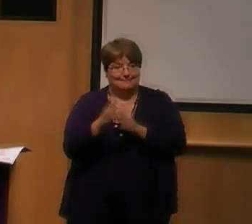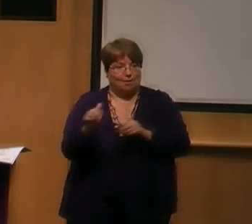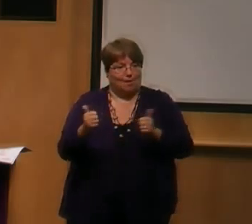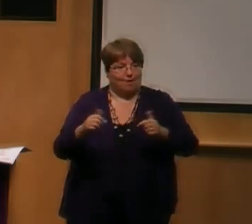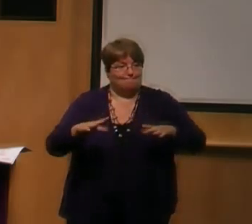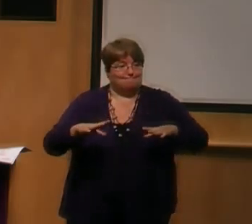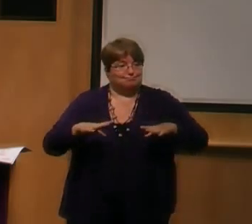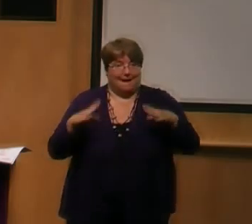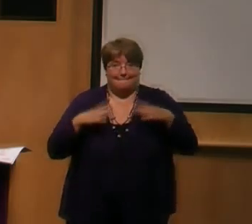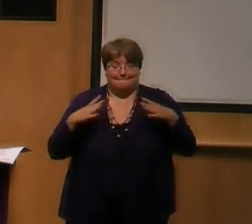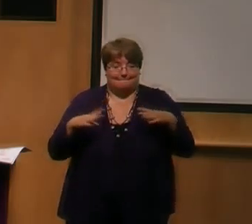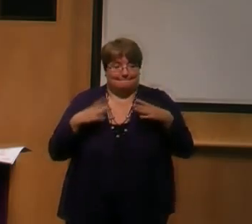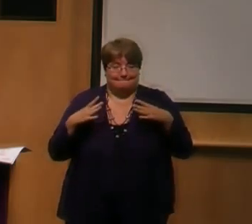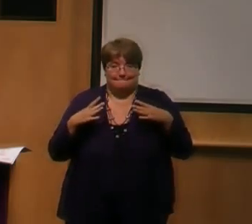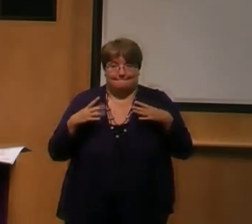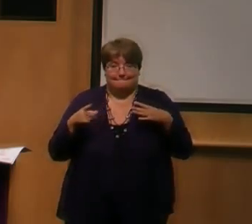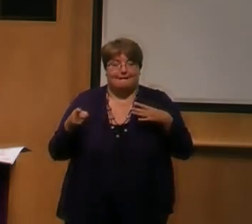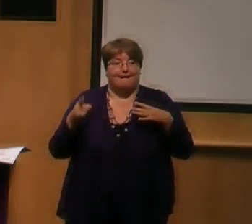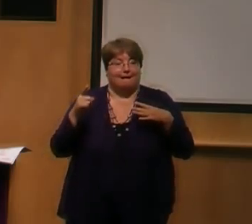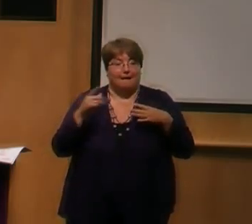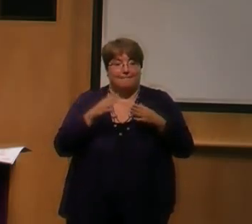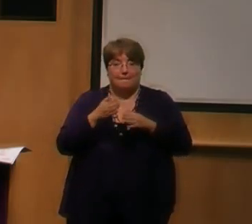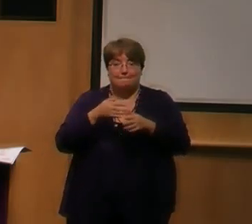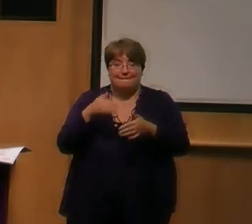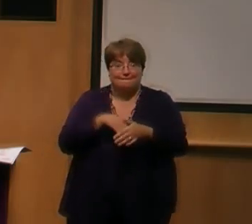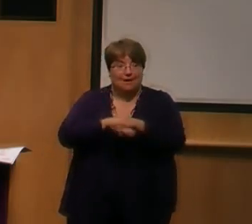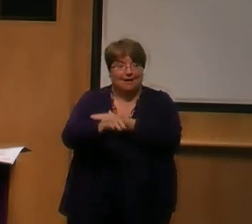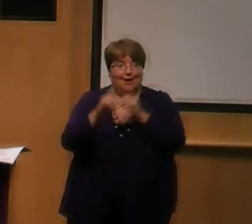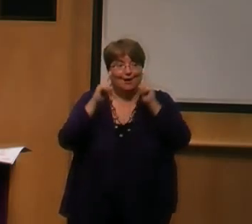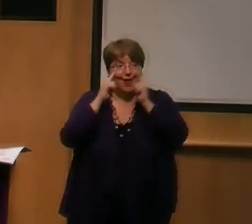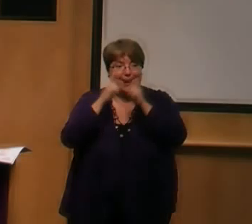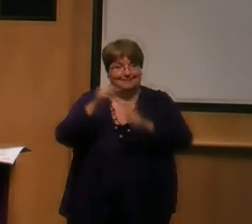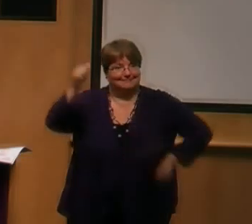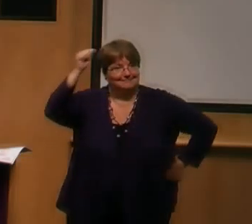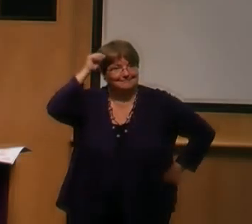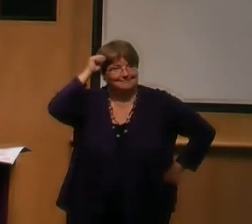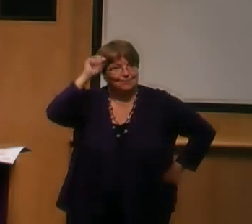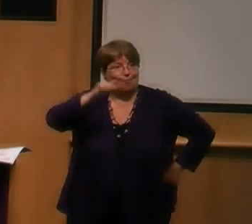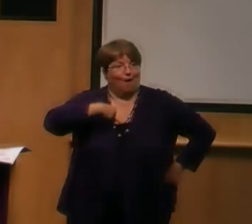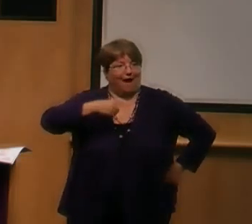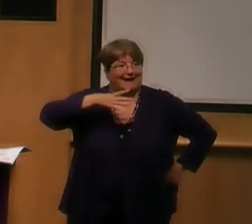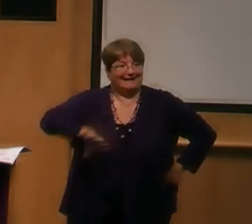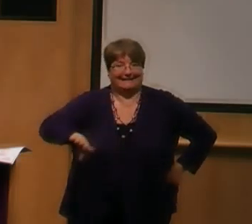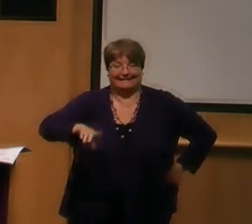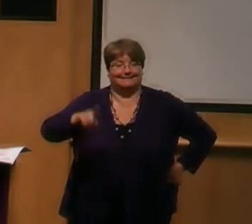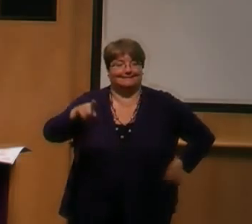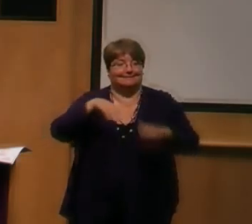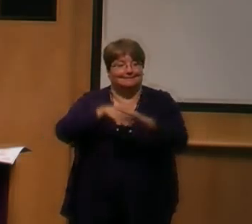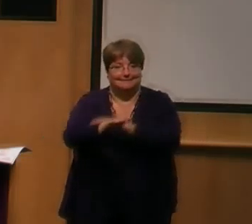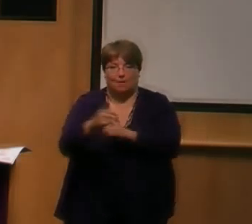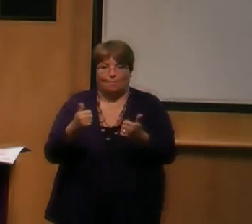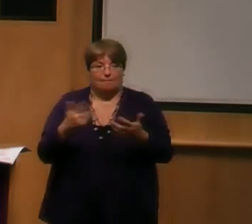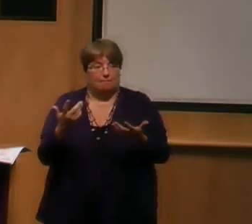will be planned before the dual start of college in September, meaning when the removal is less complete than exactly what support that you